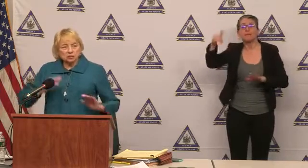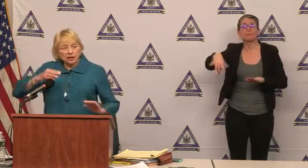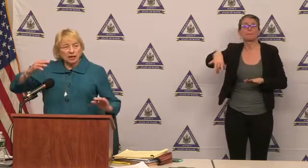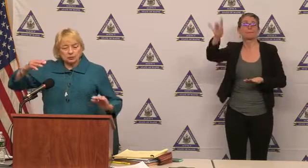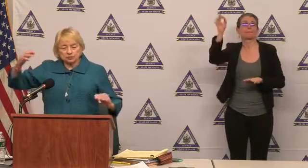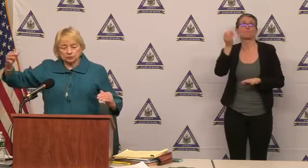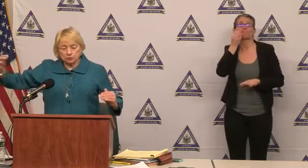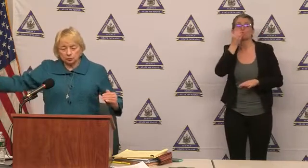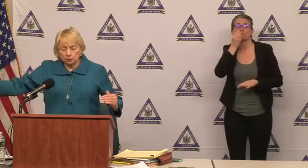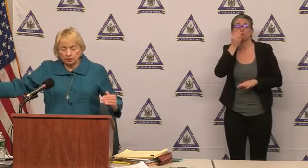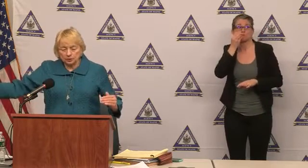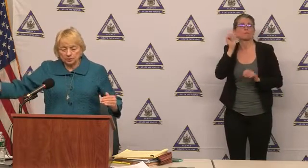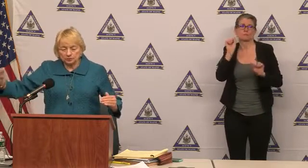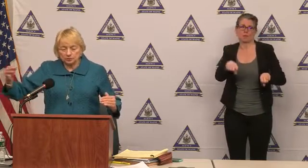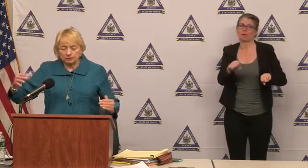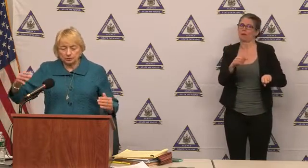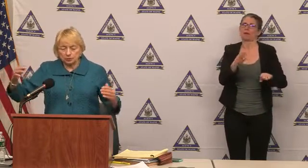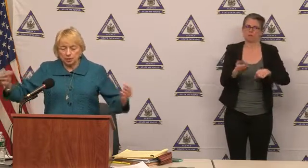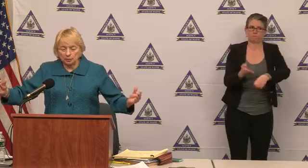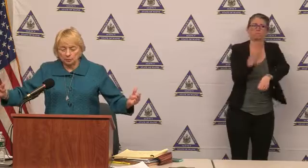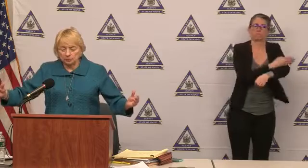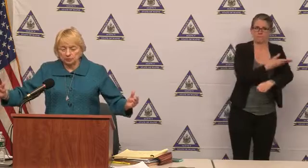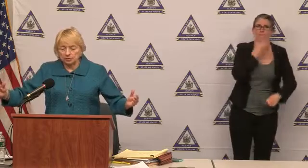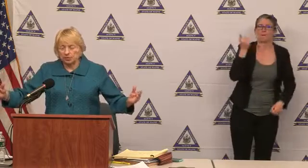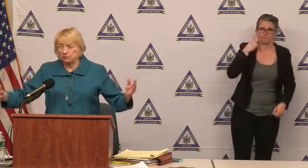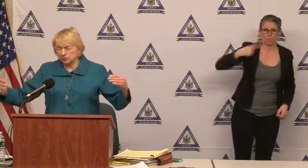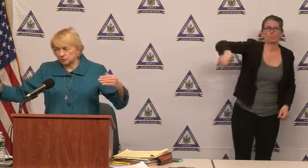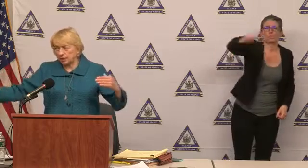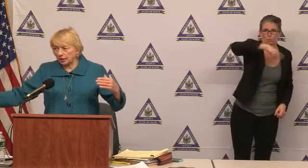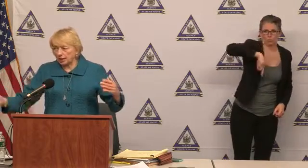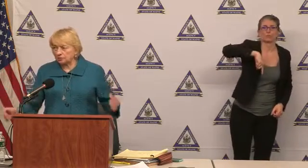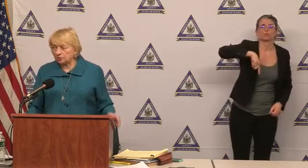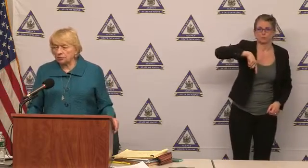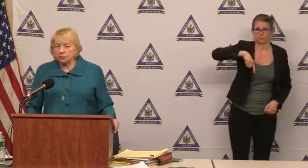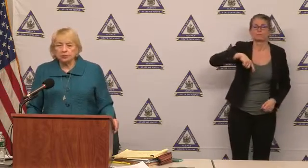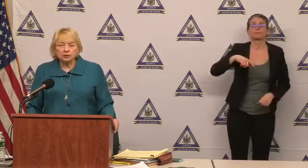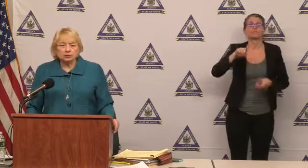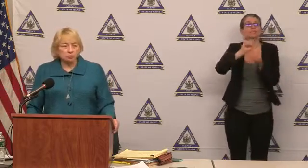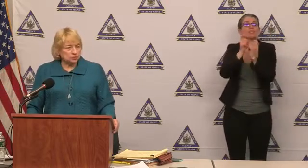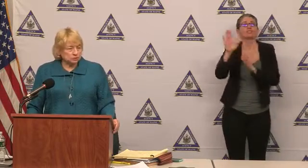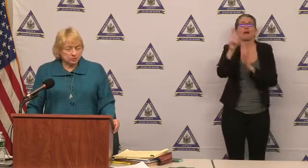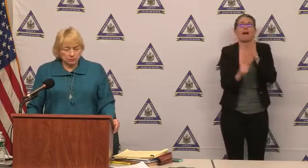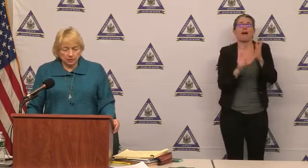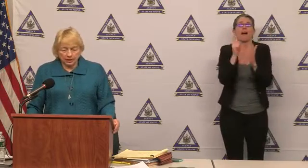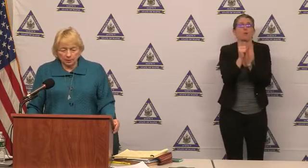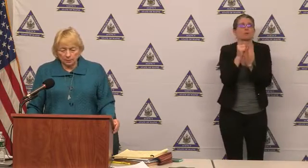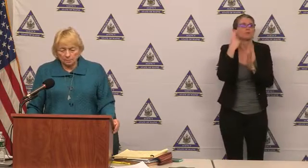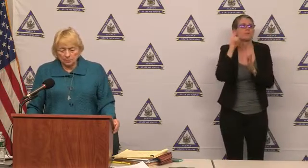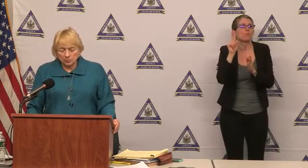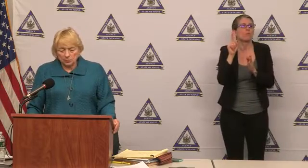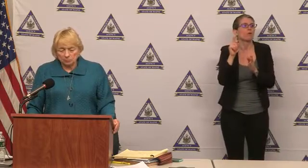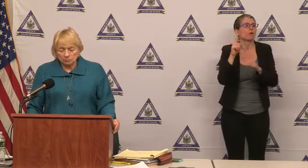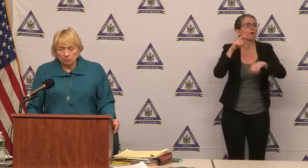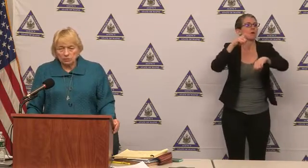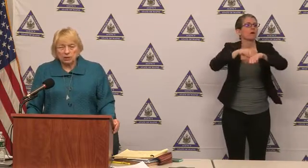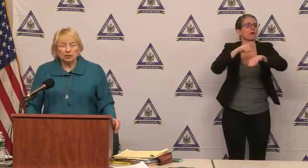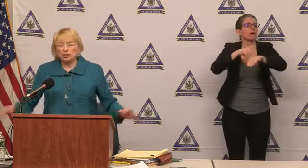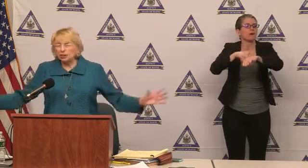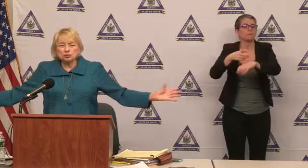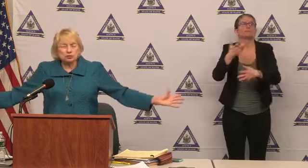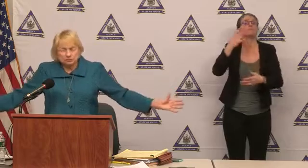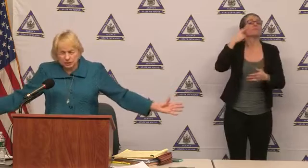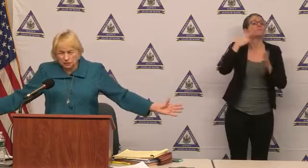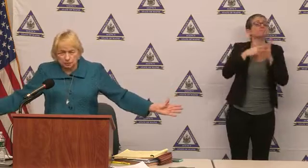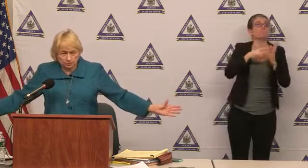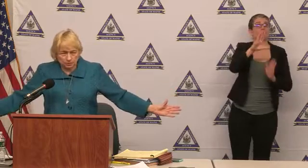Stagger your hours for employees and for shoppers of a certain age, as some groceries are doing now.